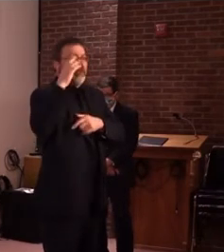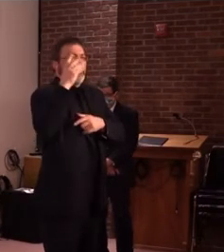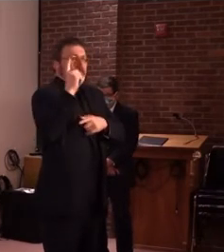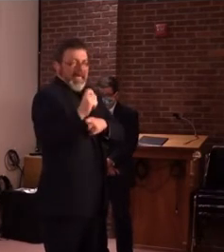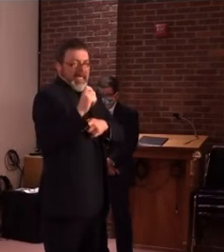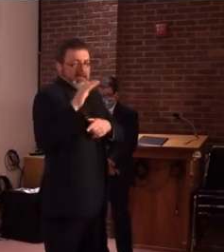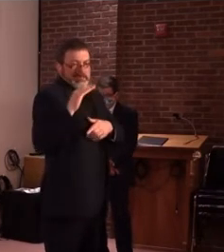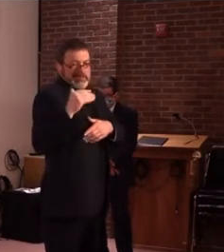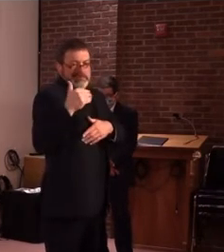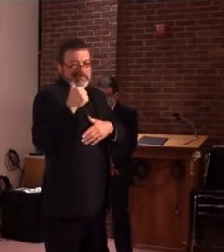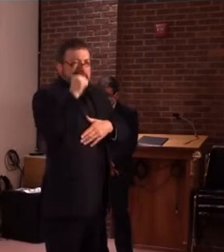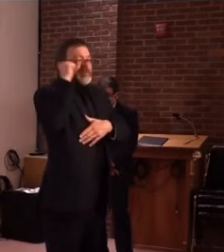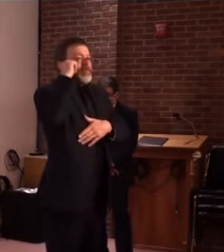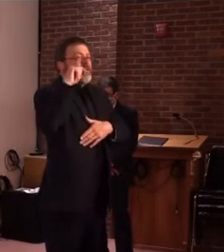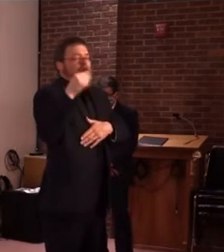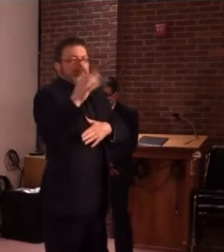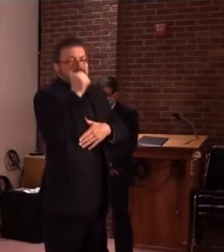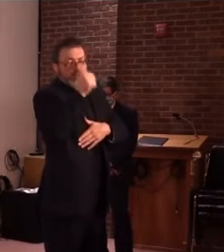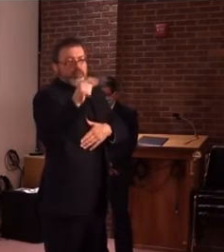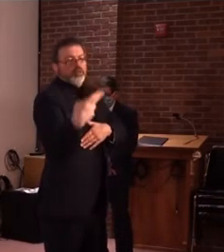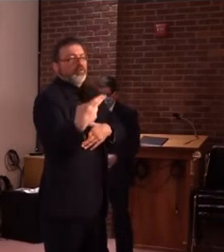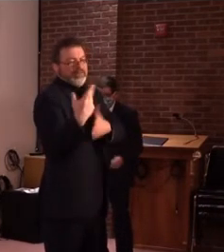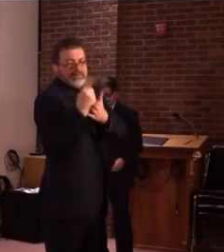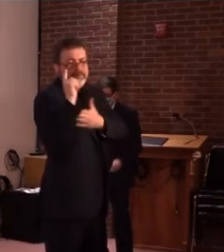Okay, thank you.